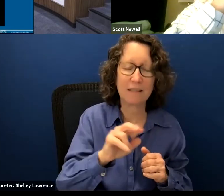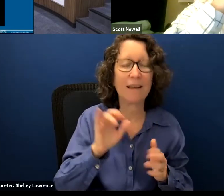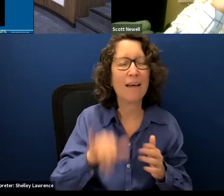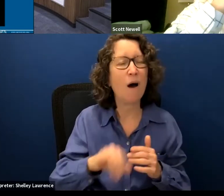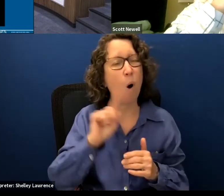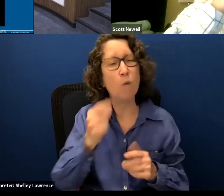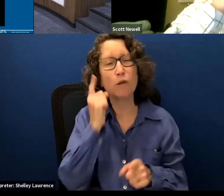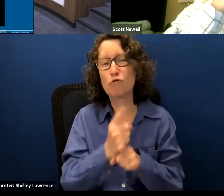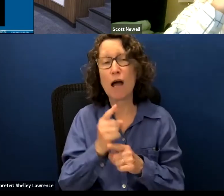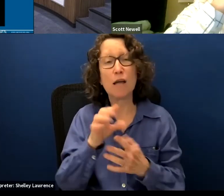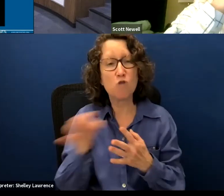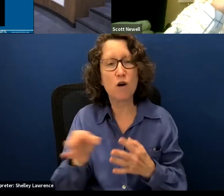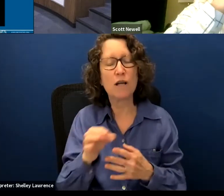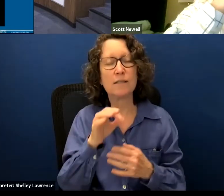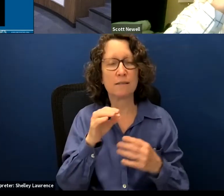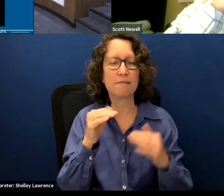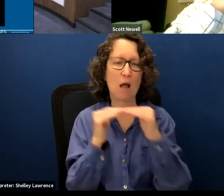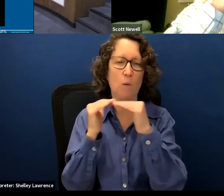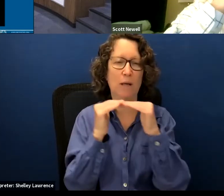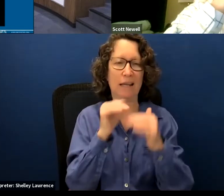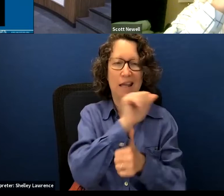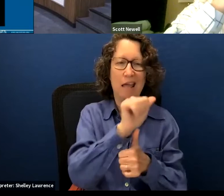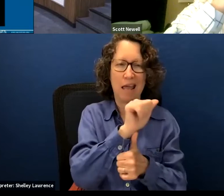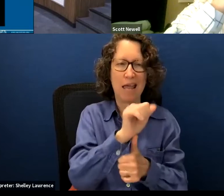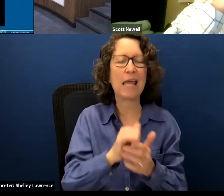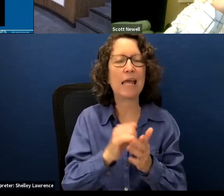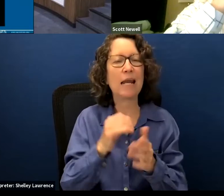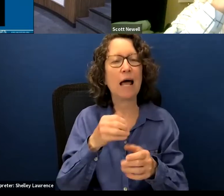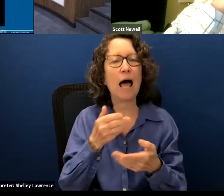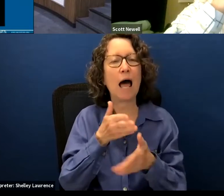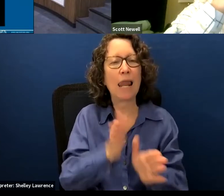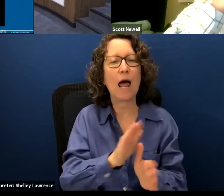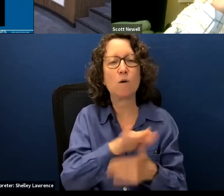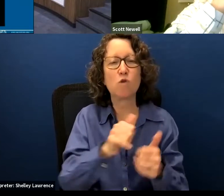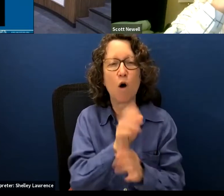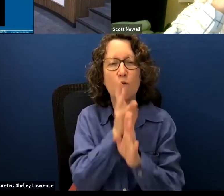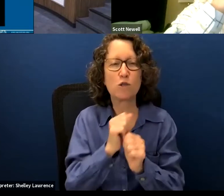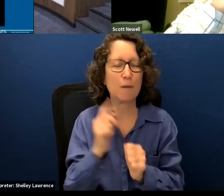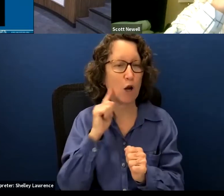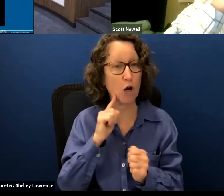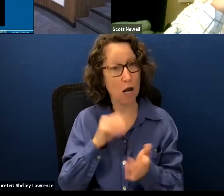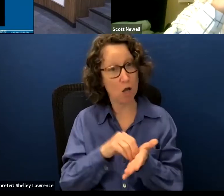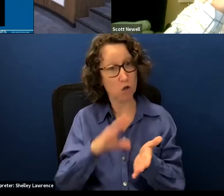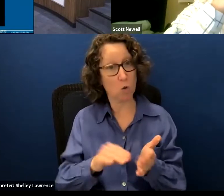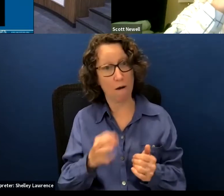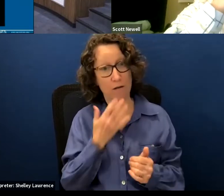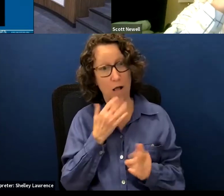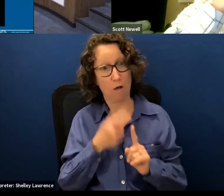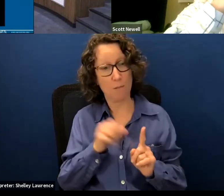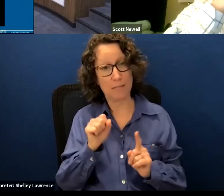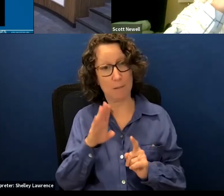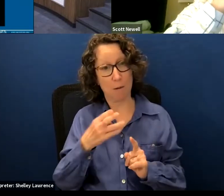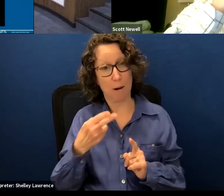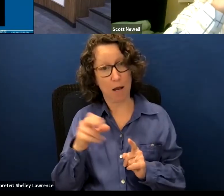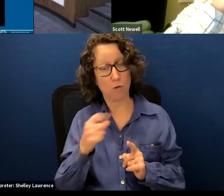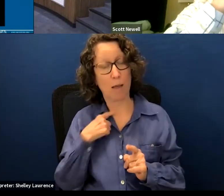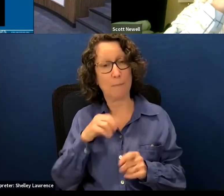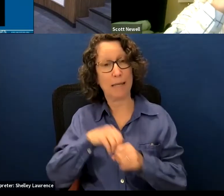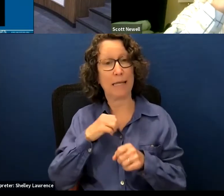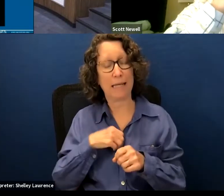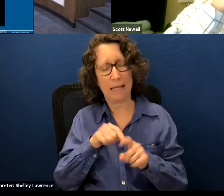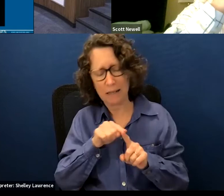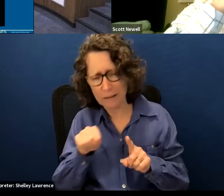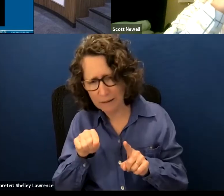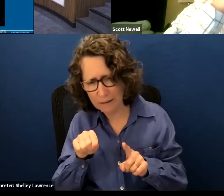right choice for SBUSD, because it allows for all voices to be heard. Being a student of color from Santa Barbara High and being in the Matt